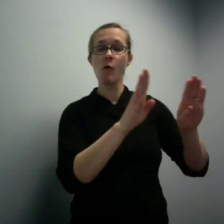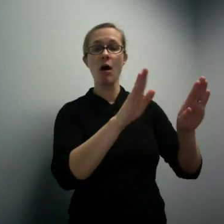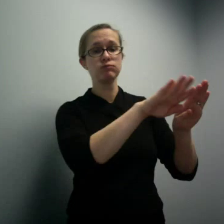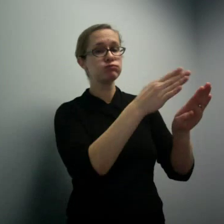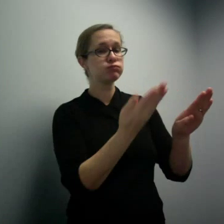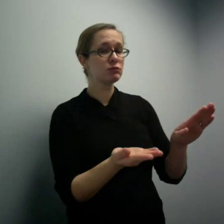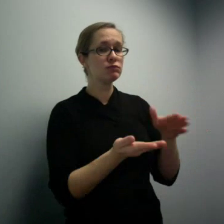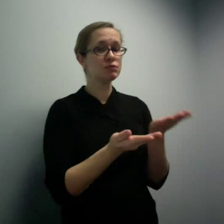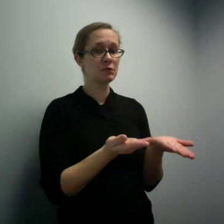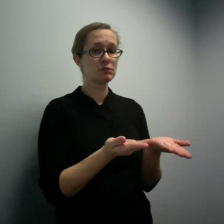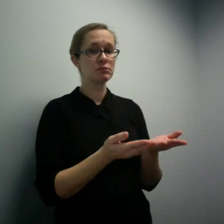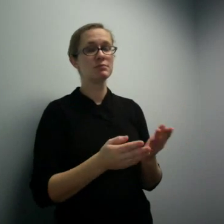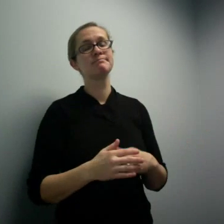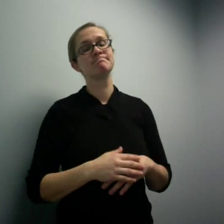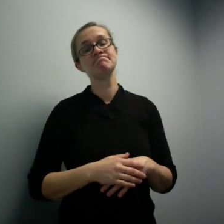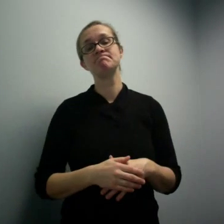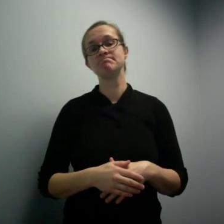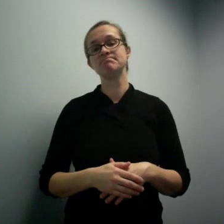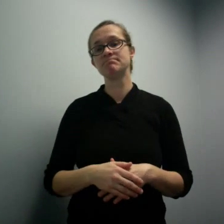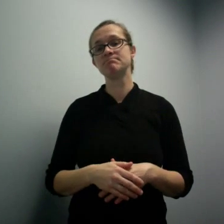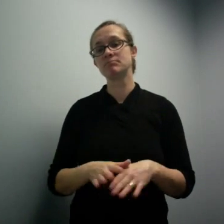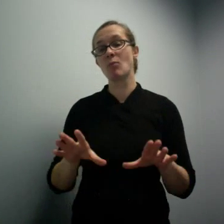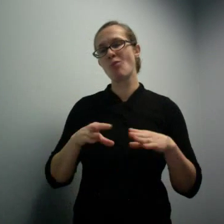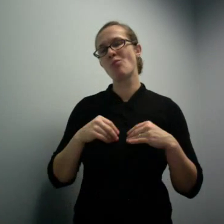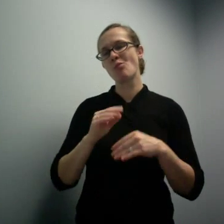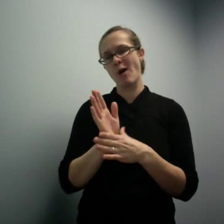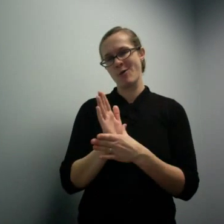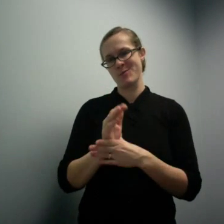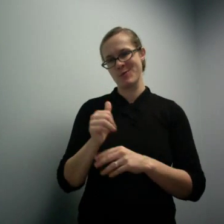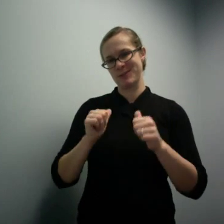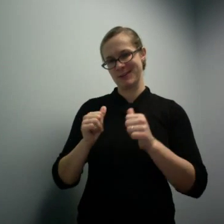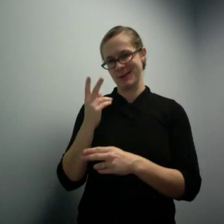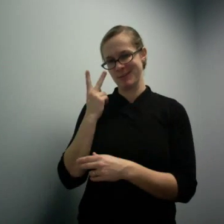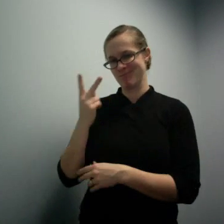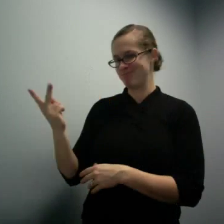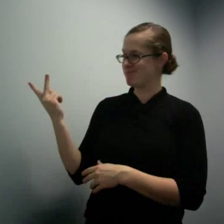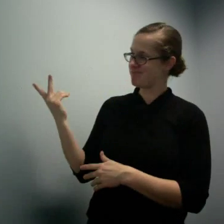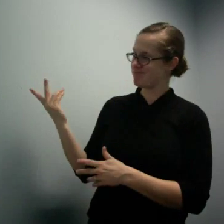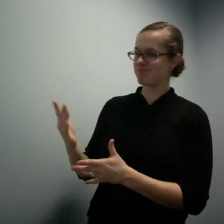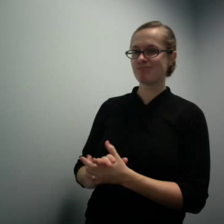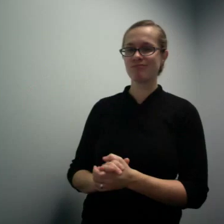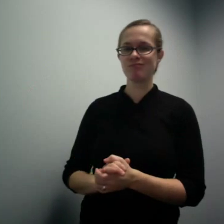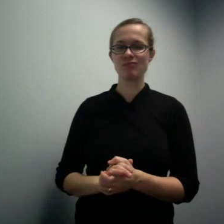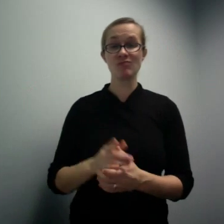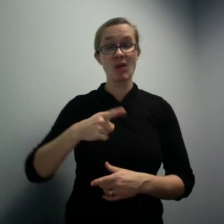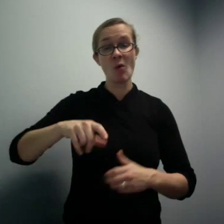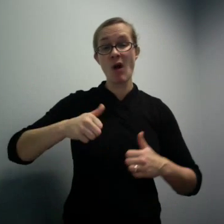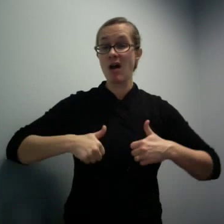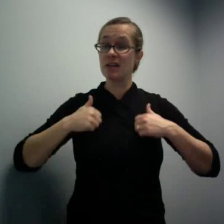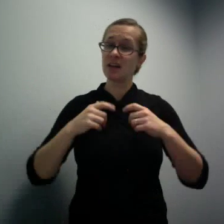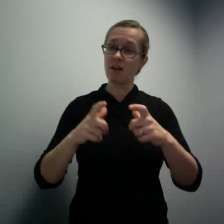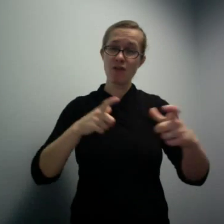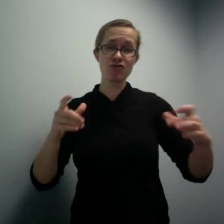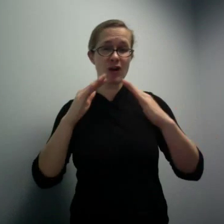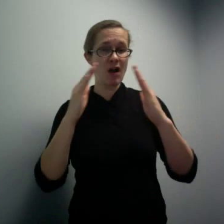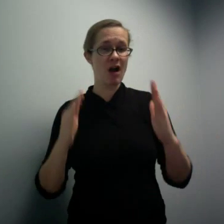course, my own movie theater. So I'm not saying that we all need to live in 420 square feet, but consider the benefits of an